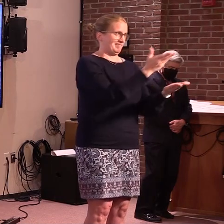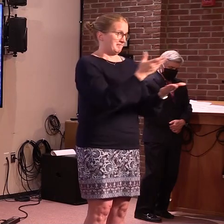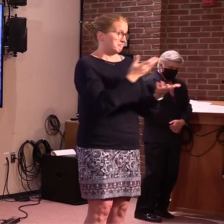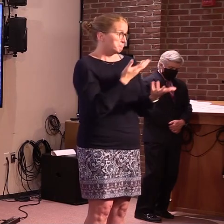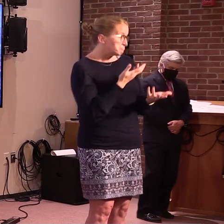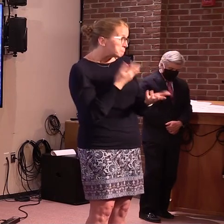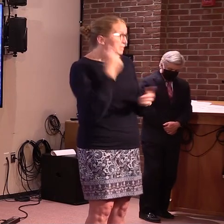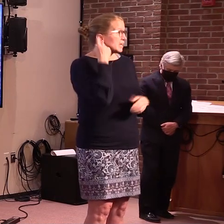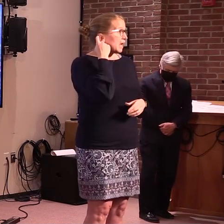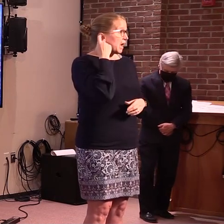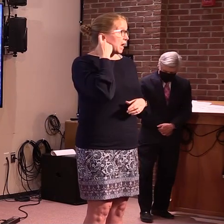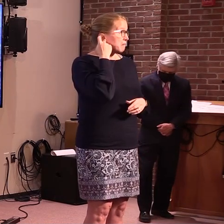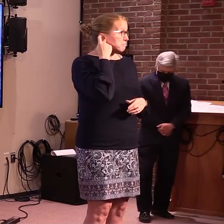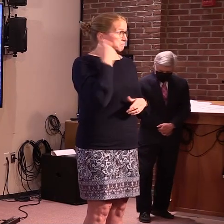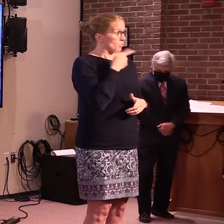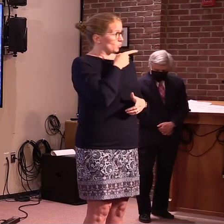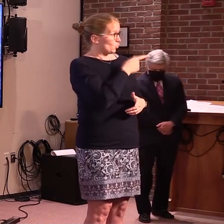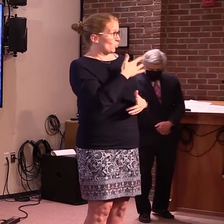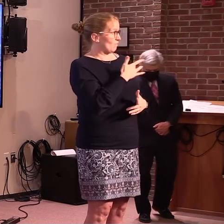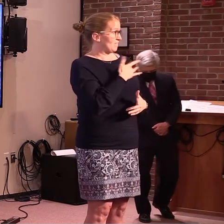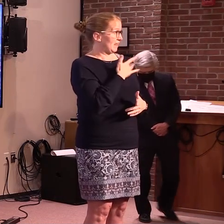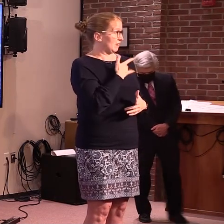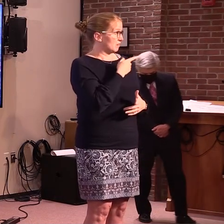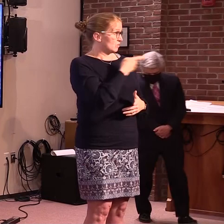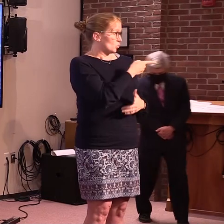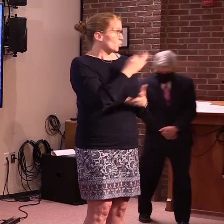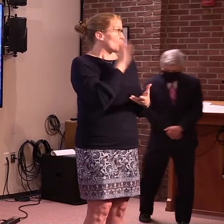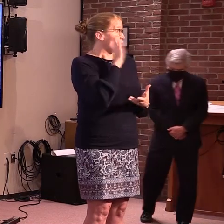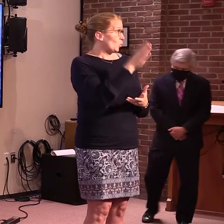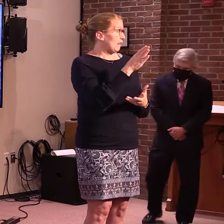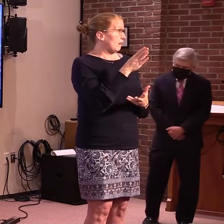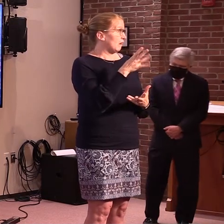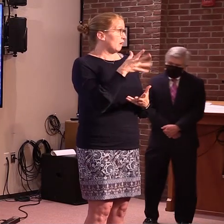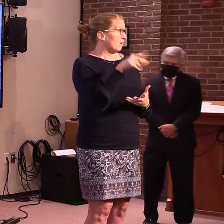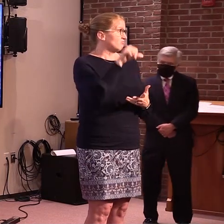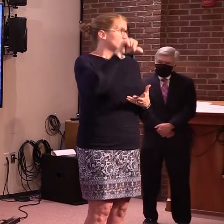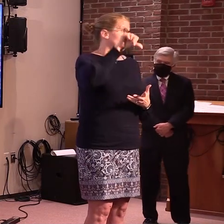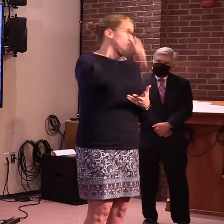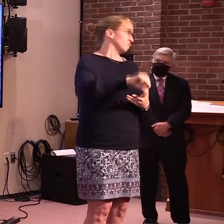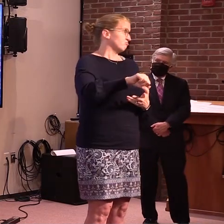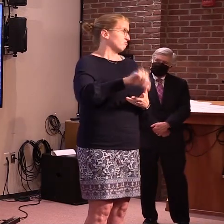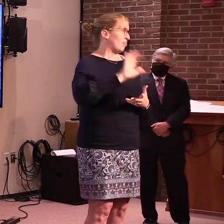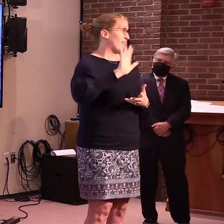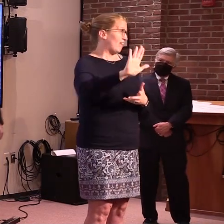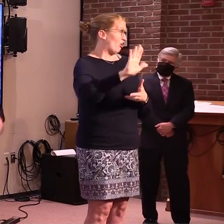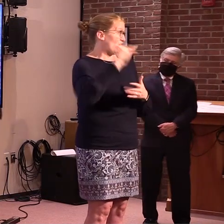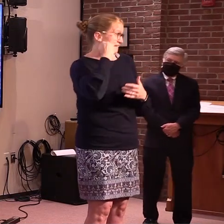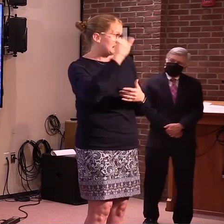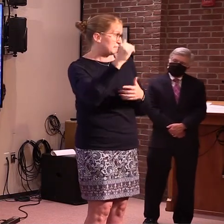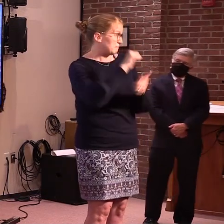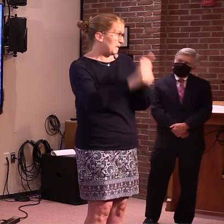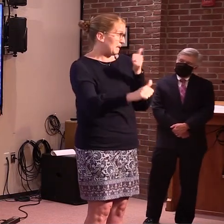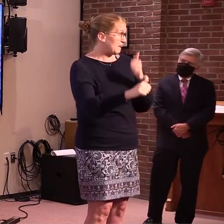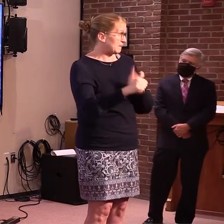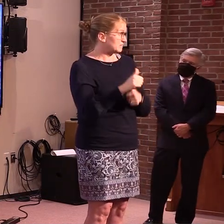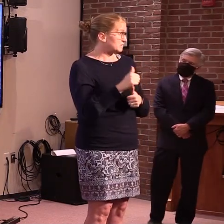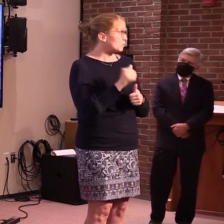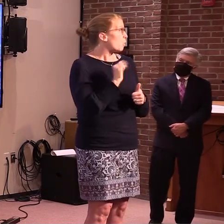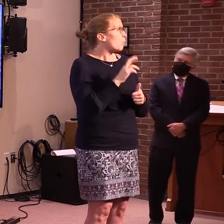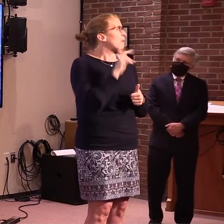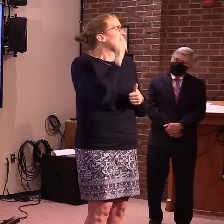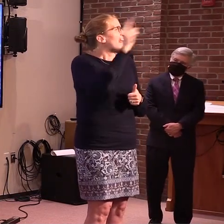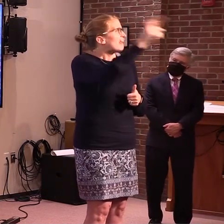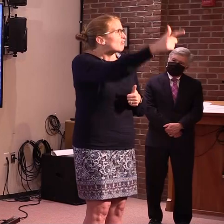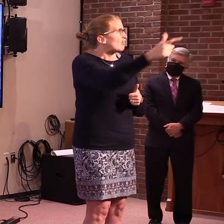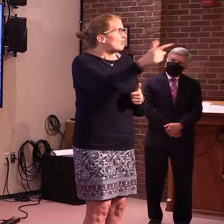concern on your part that you would have to veto, not necessarily the package they're about to pass, but going down the road, or is that